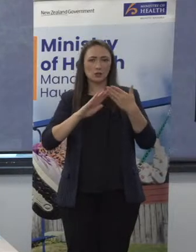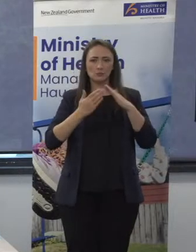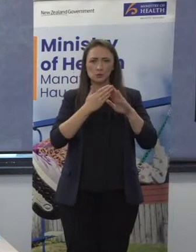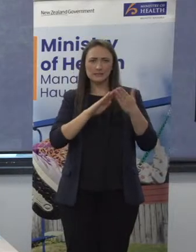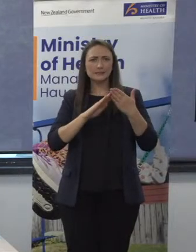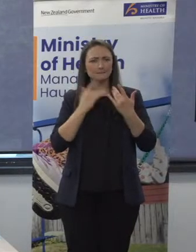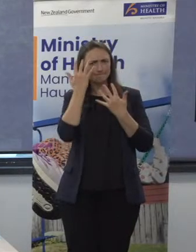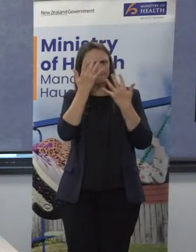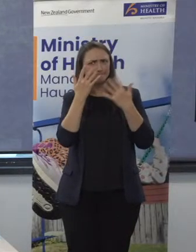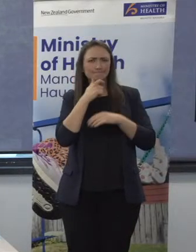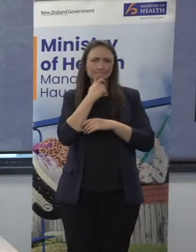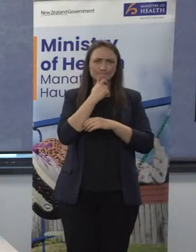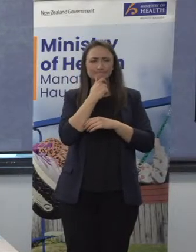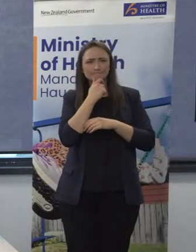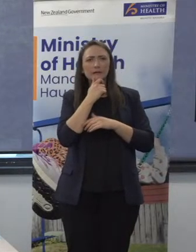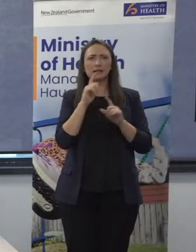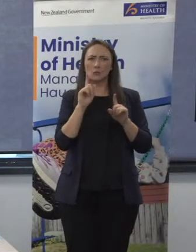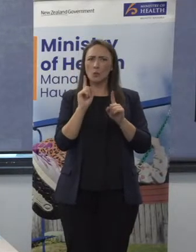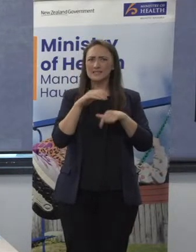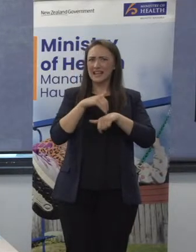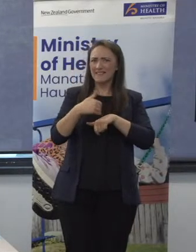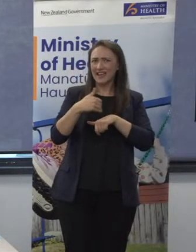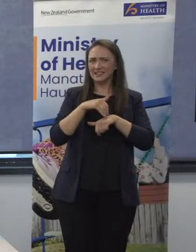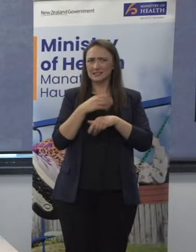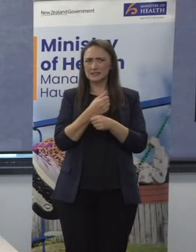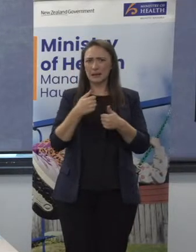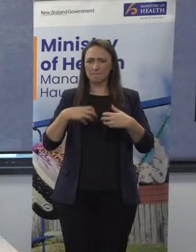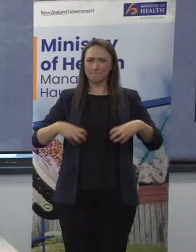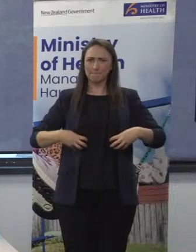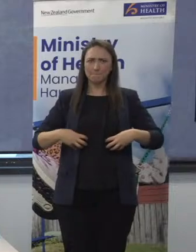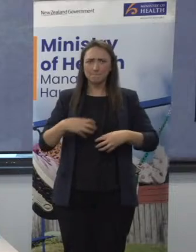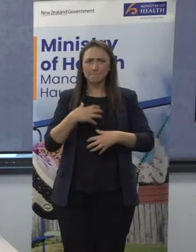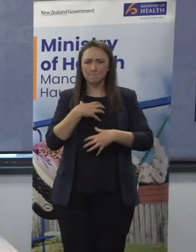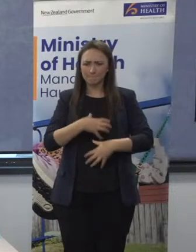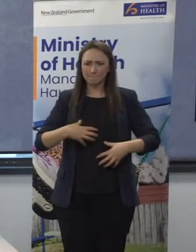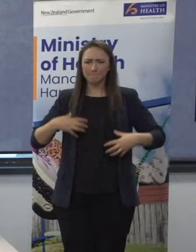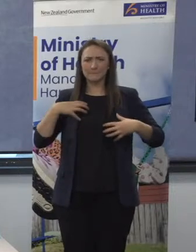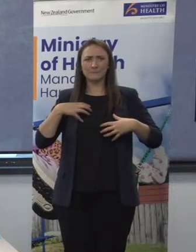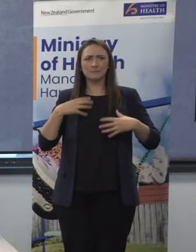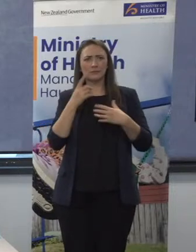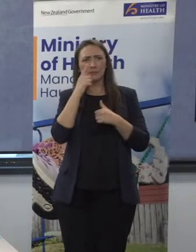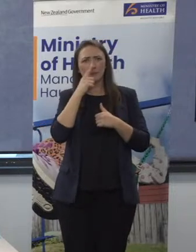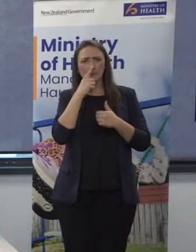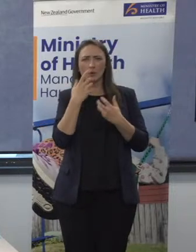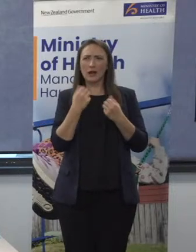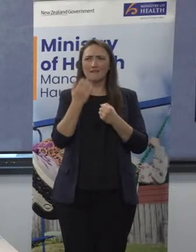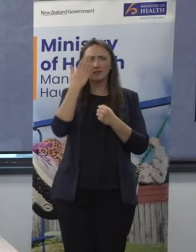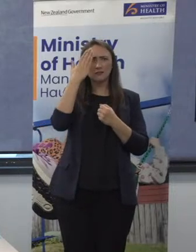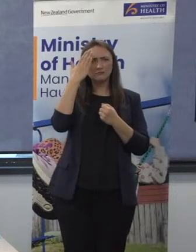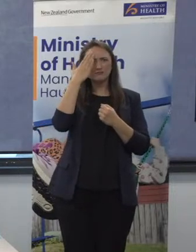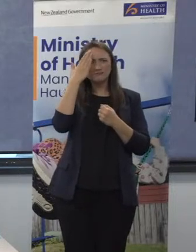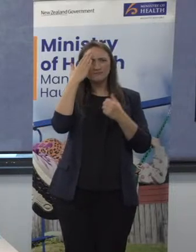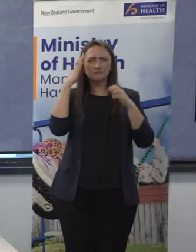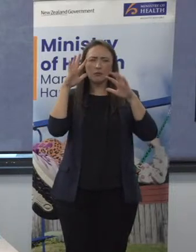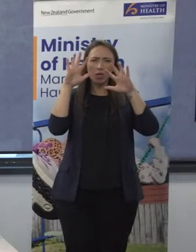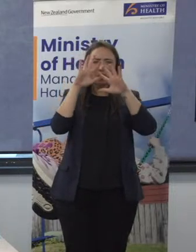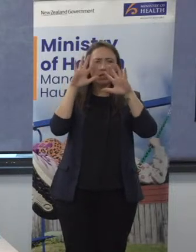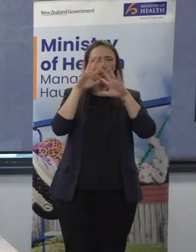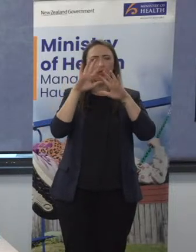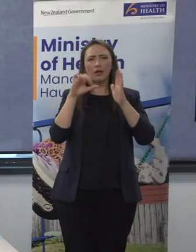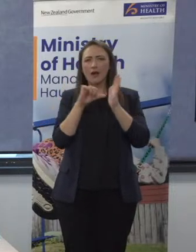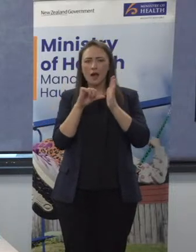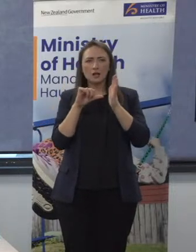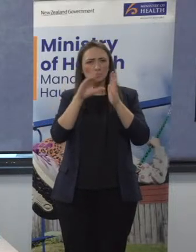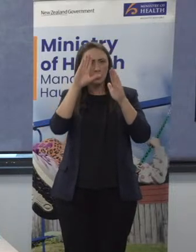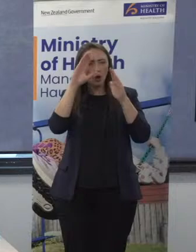to various organs, and some of the symptoms that people have experienced, aches and pains, brain fog, some of those other symptoms